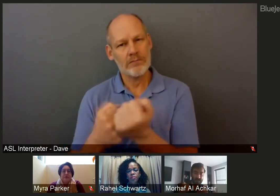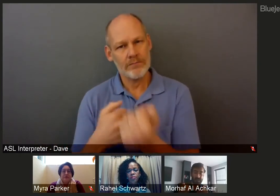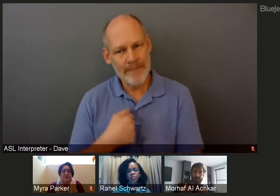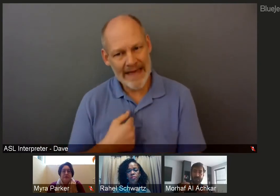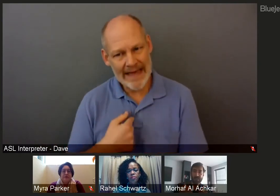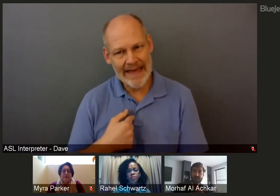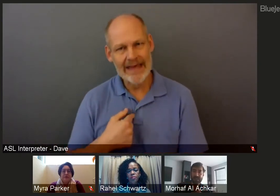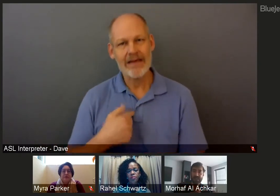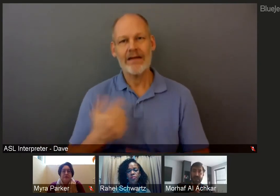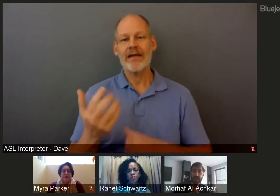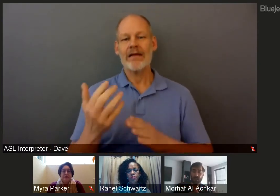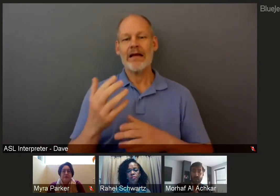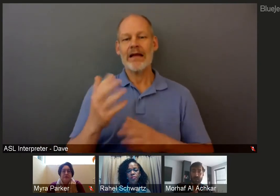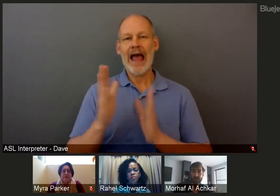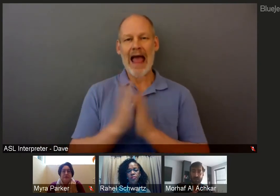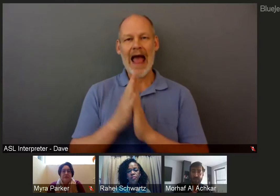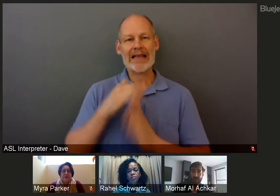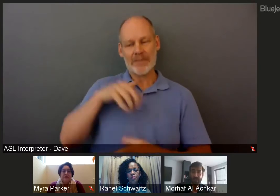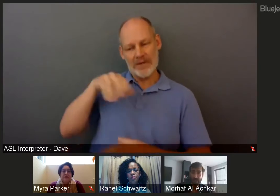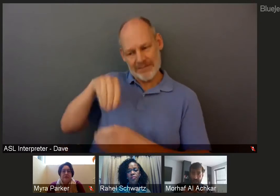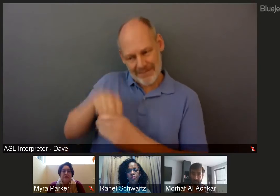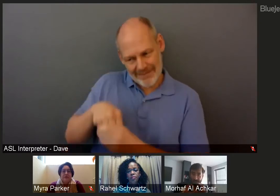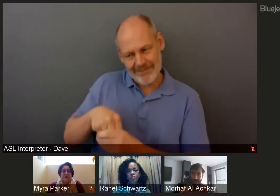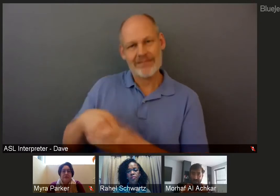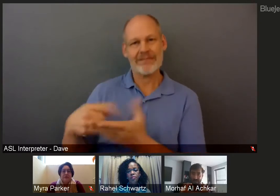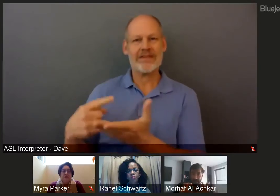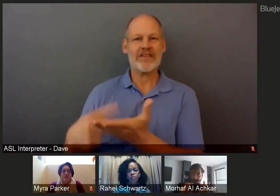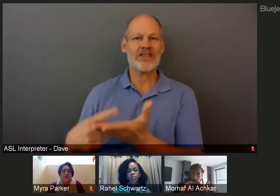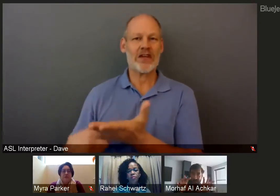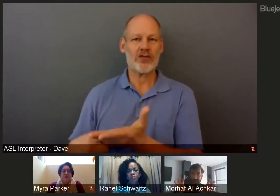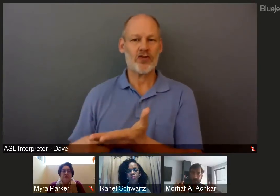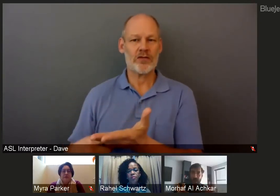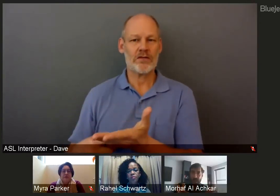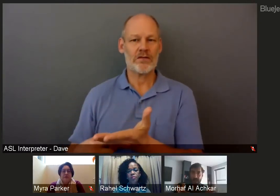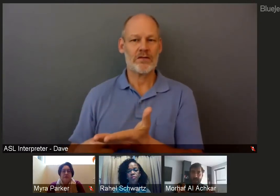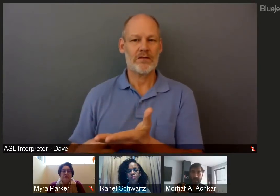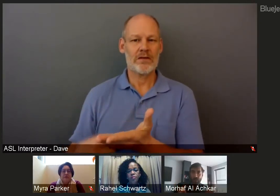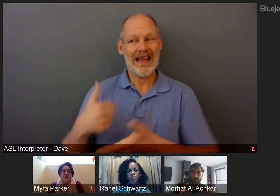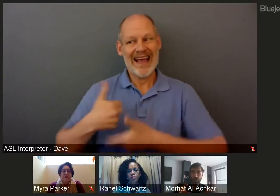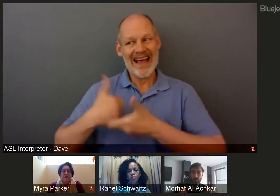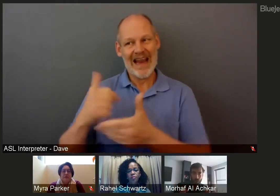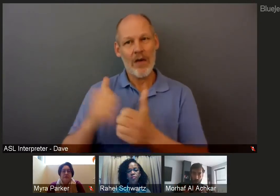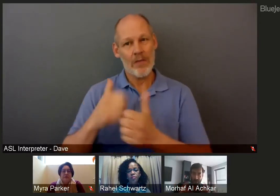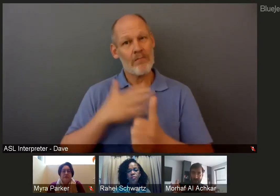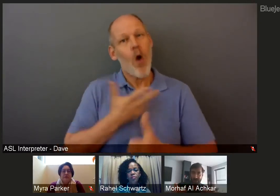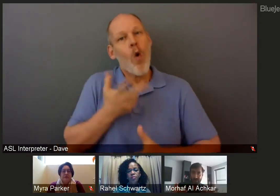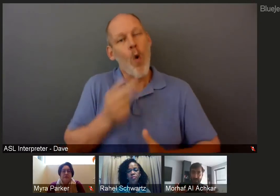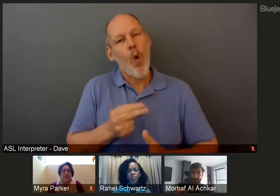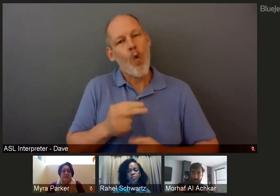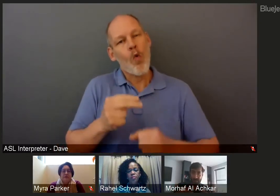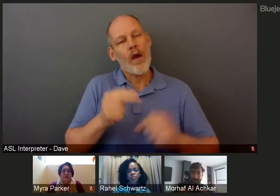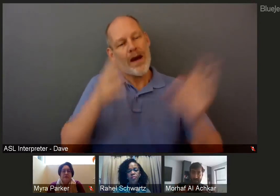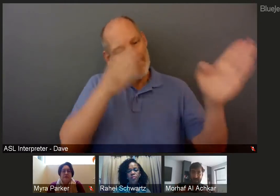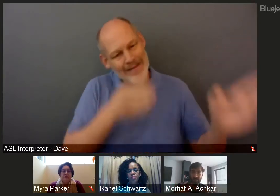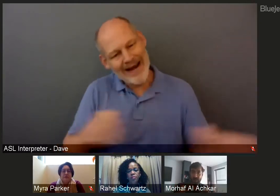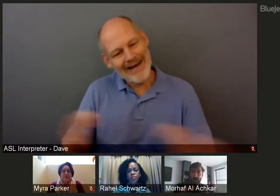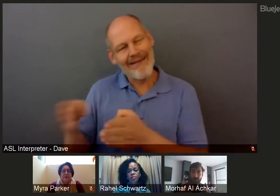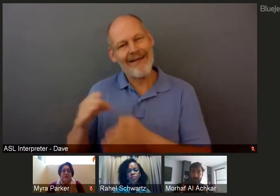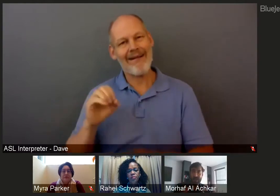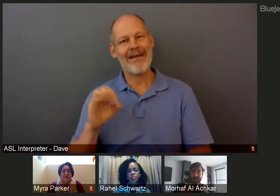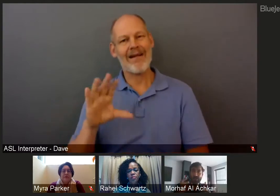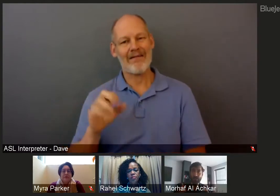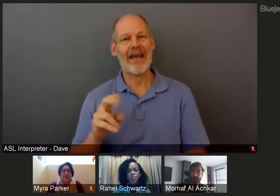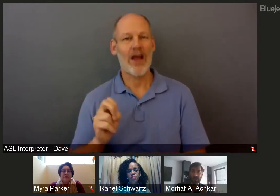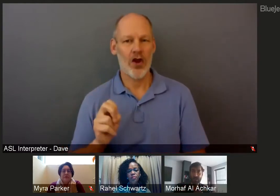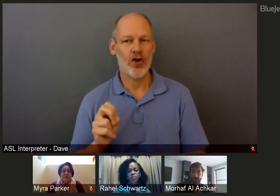the conversation to set goals of care. Those apply to all the cancer community, and again, I belong